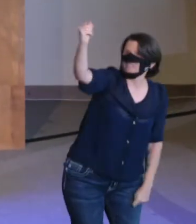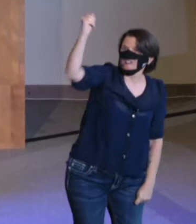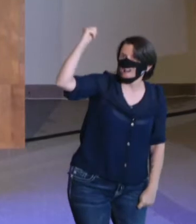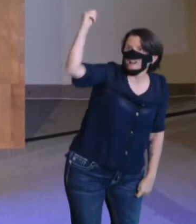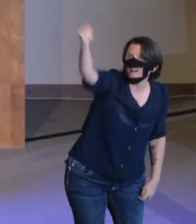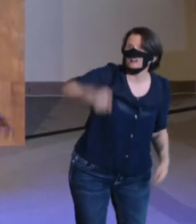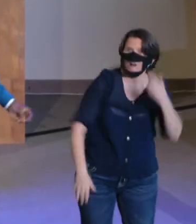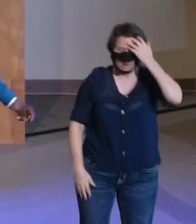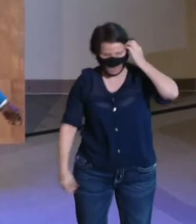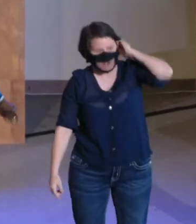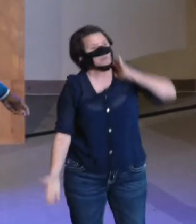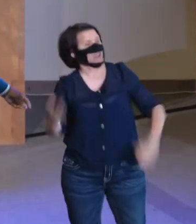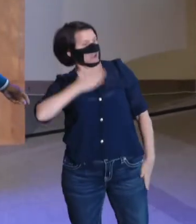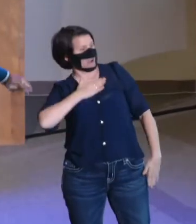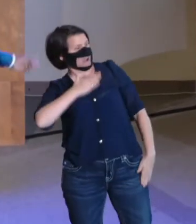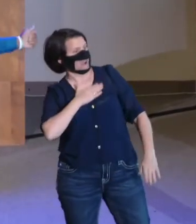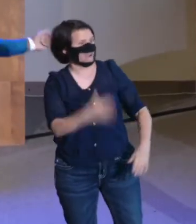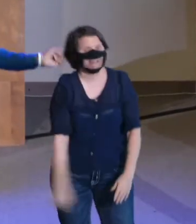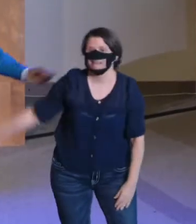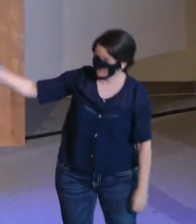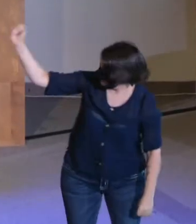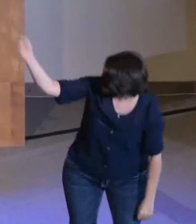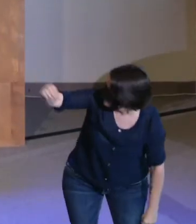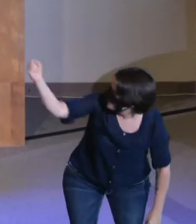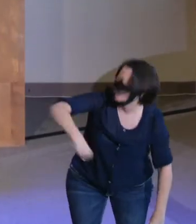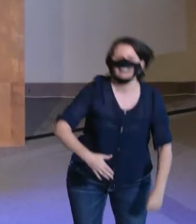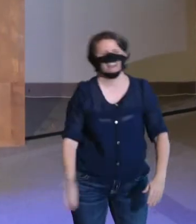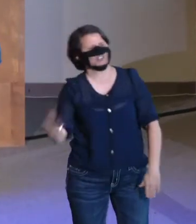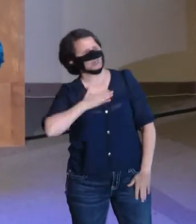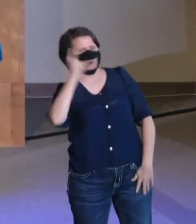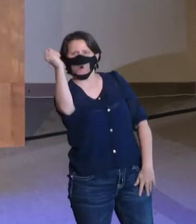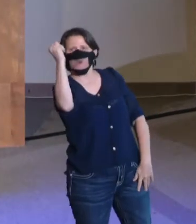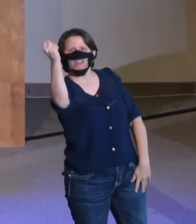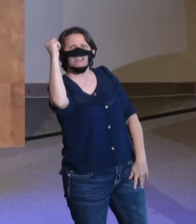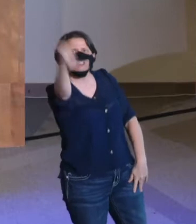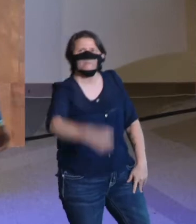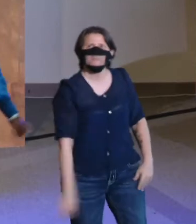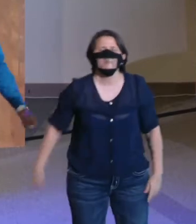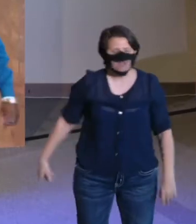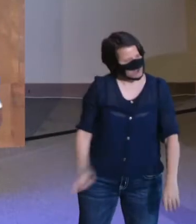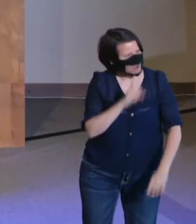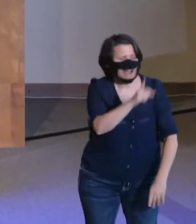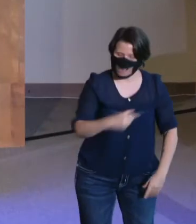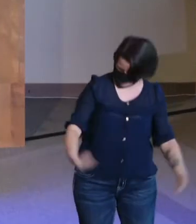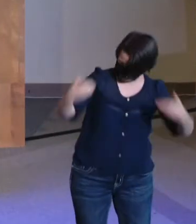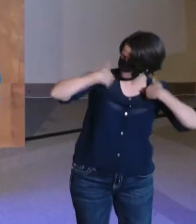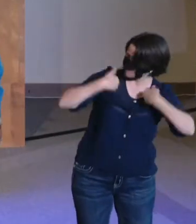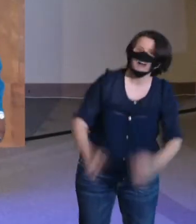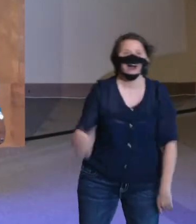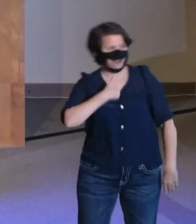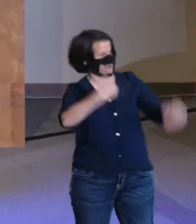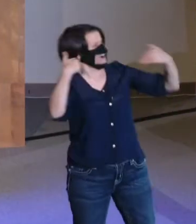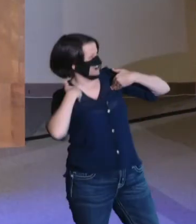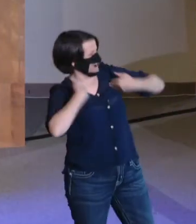testimony. It's my hey. said it's my It's my testimony. I got it. I